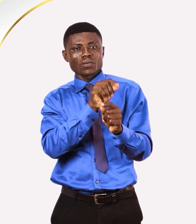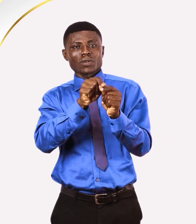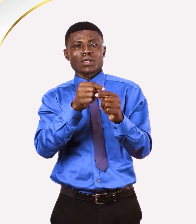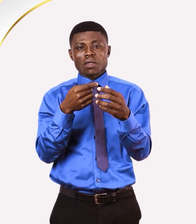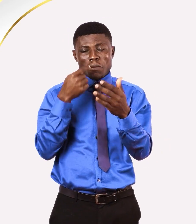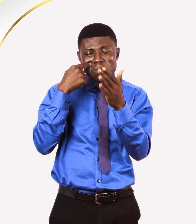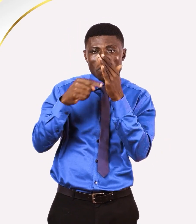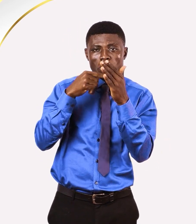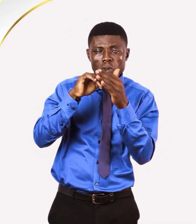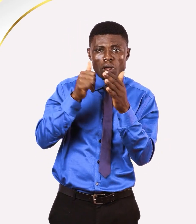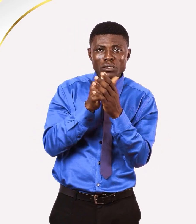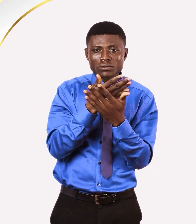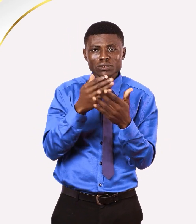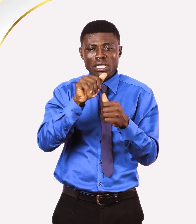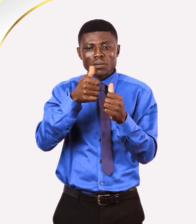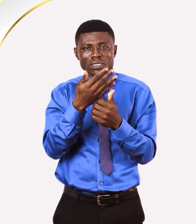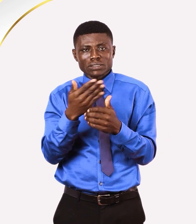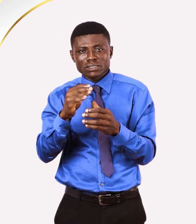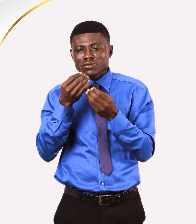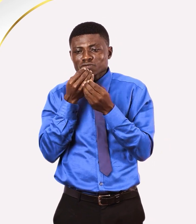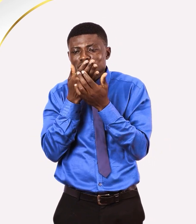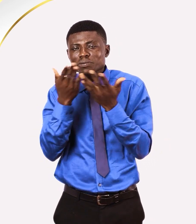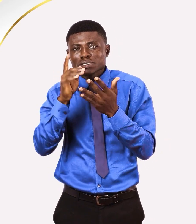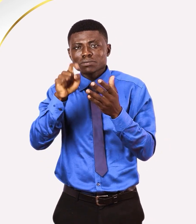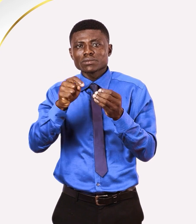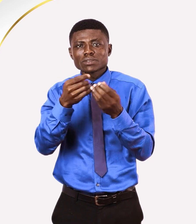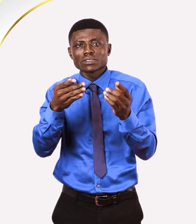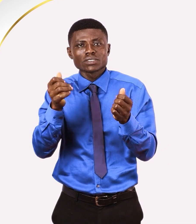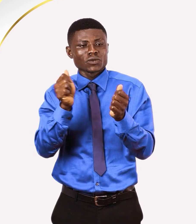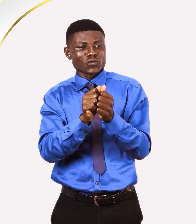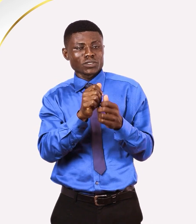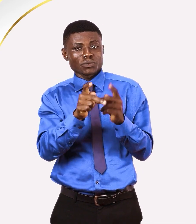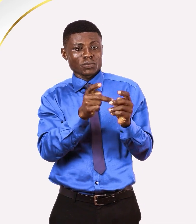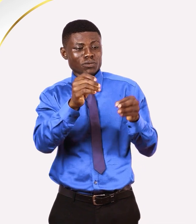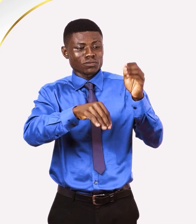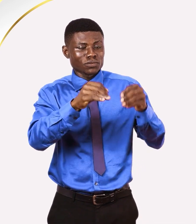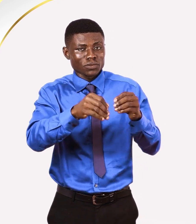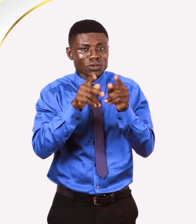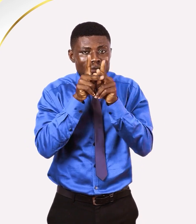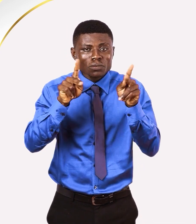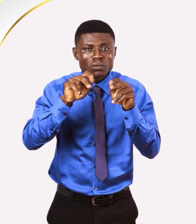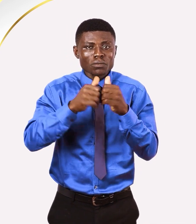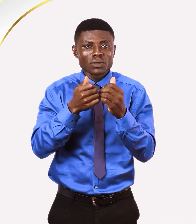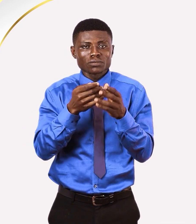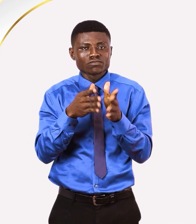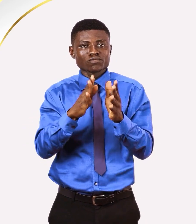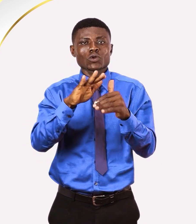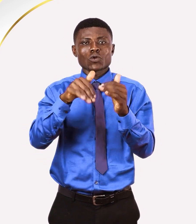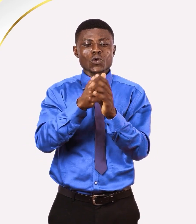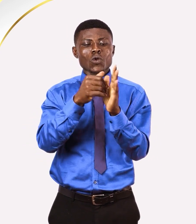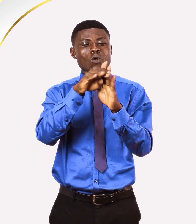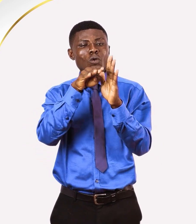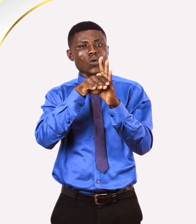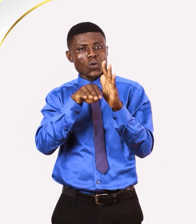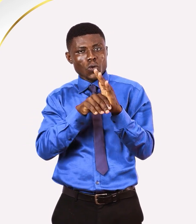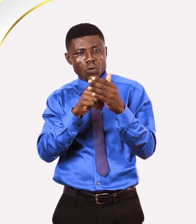involves monitoring the disclosure of material information to the investing public by issuers of